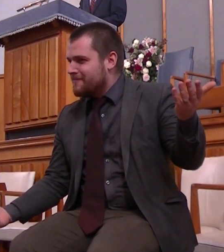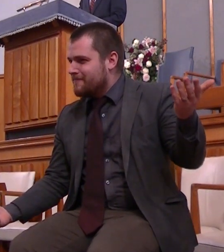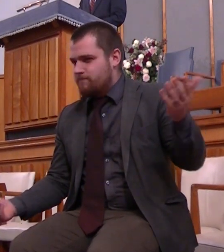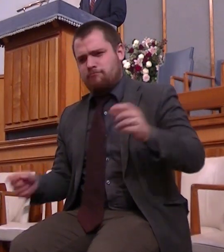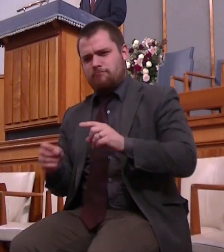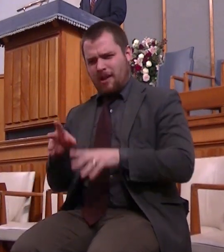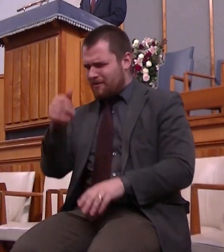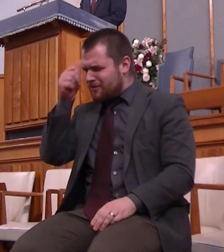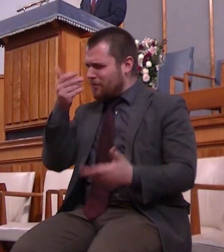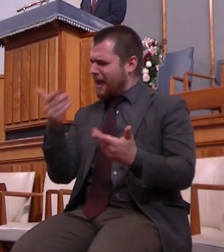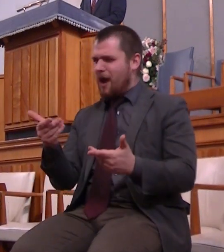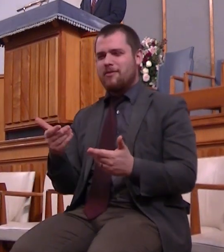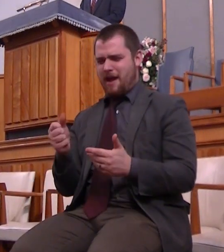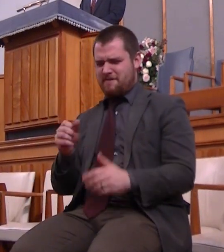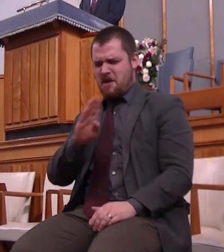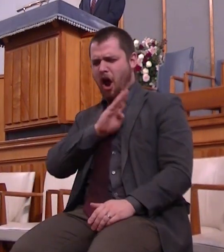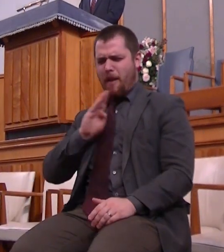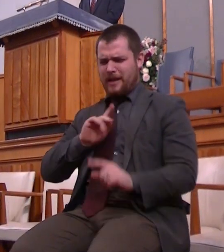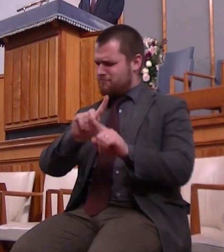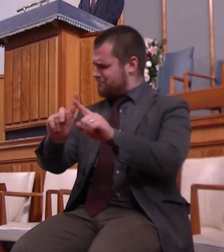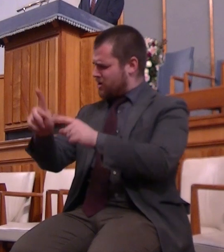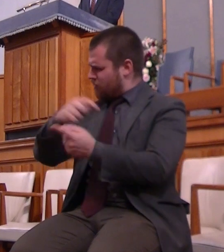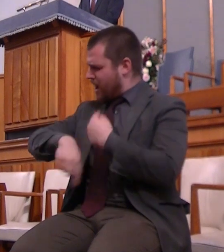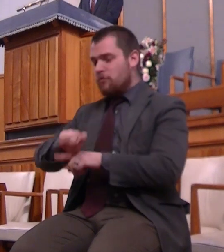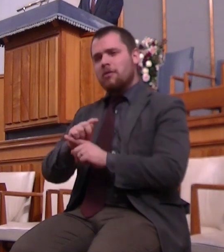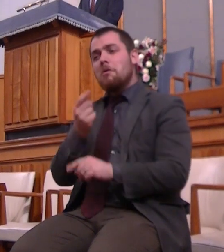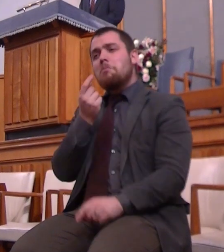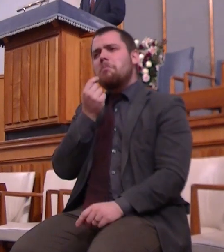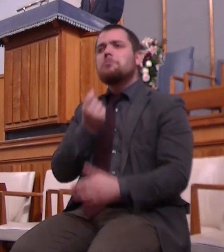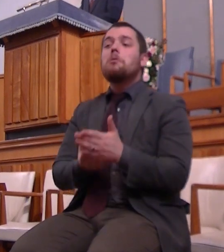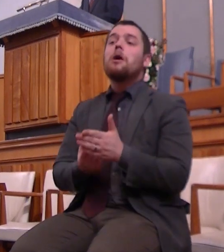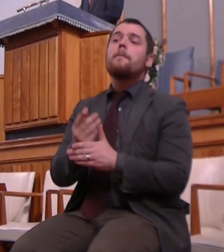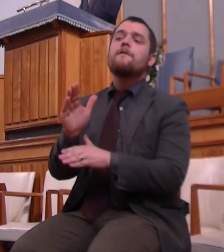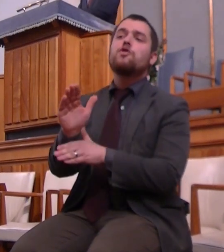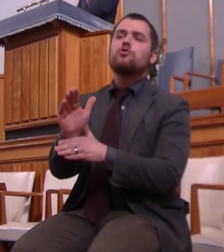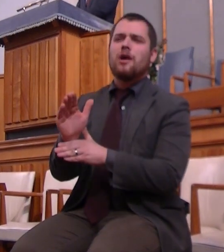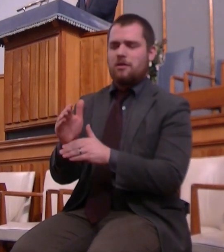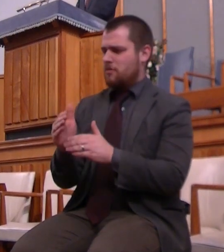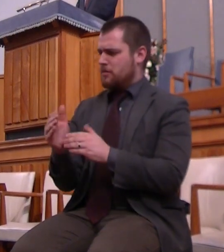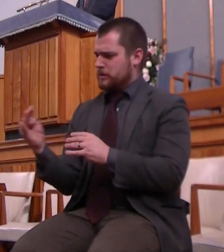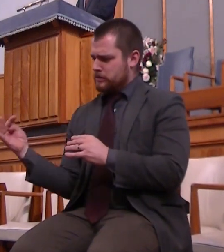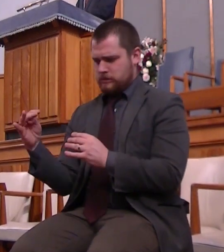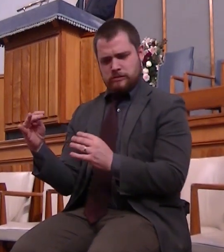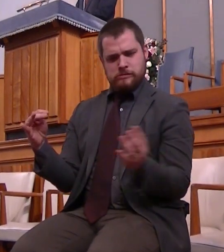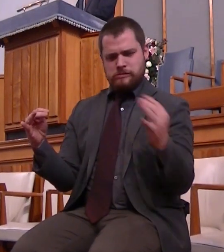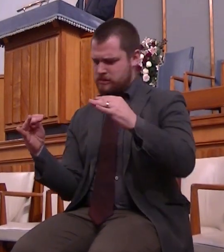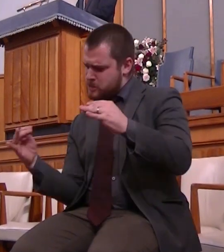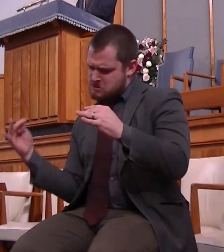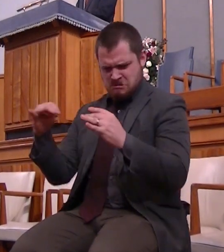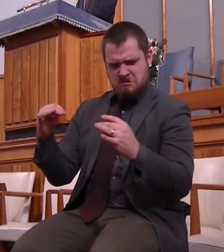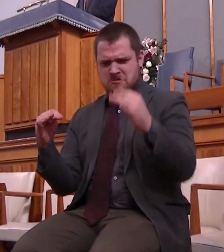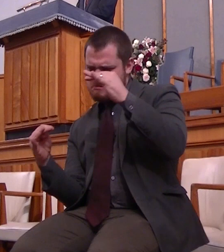history as we move towards the end? God knows exactly, because an arms race won't end the world. The return of